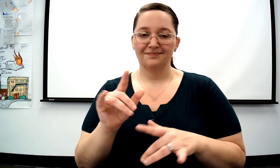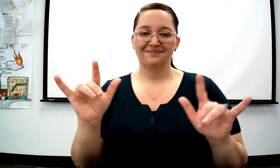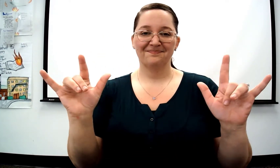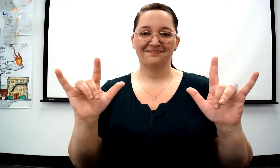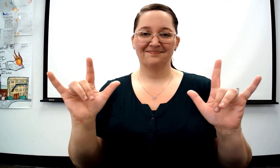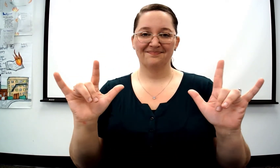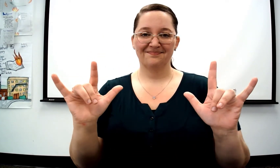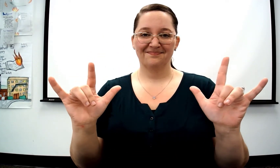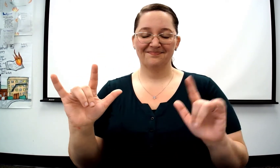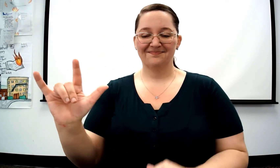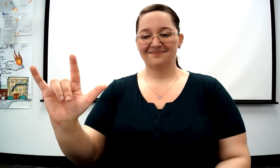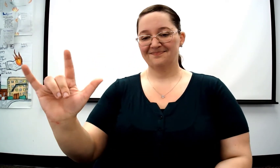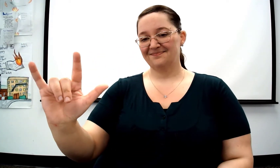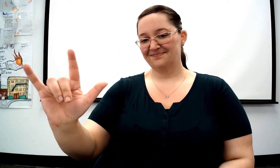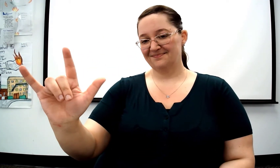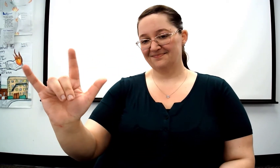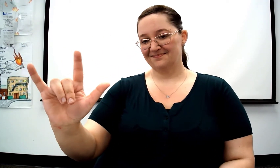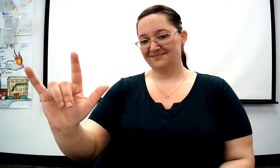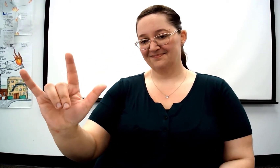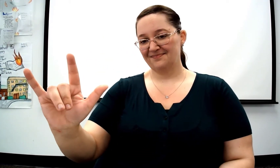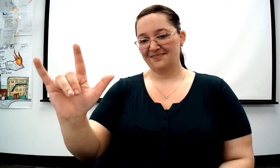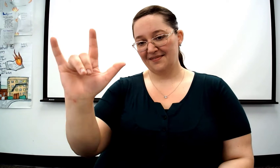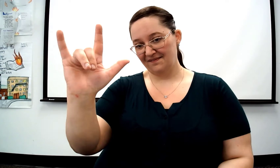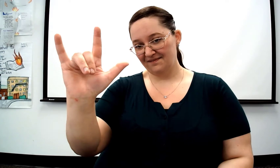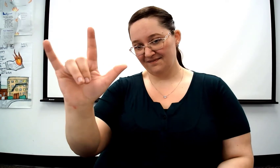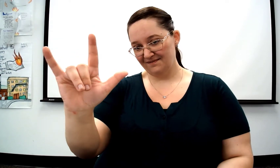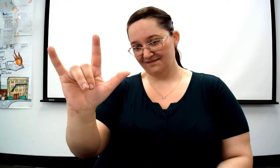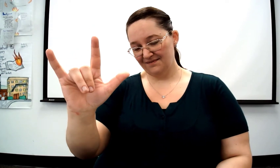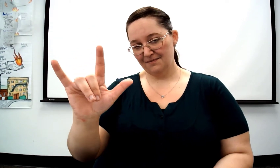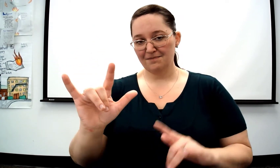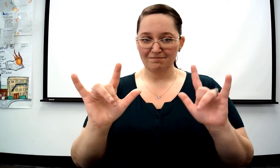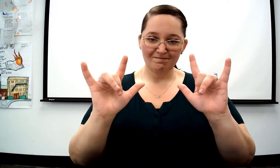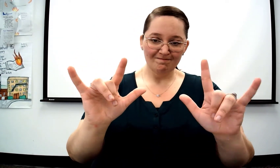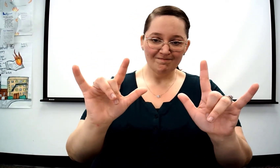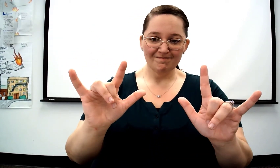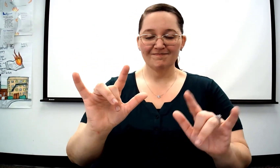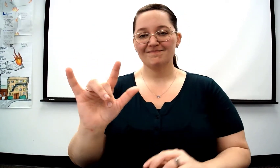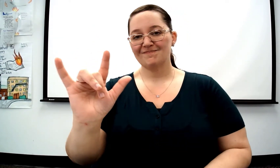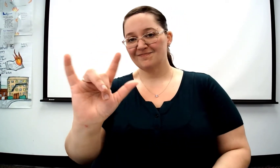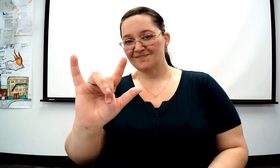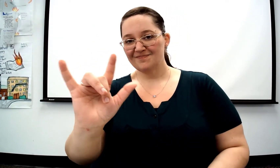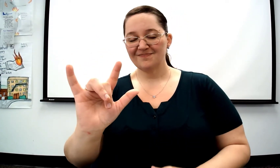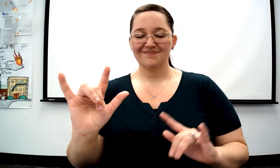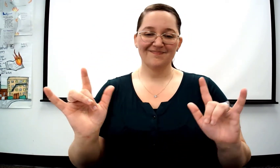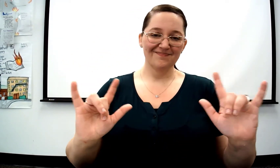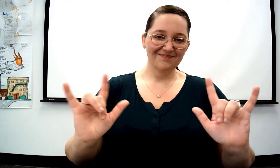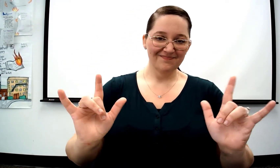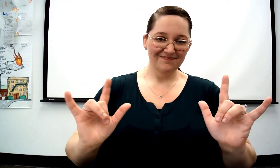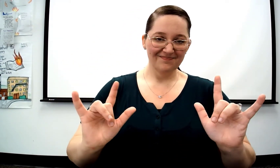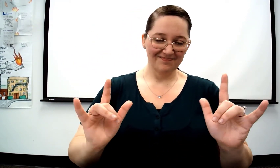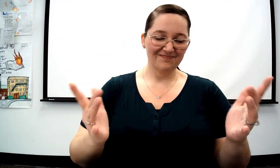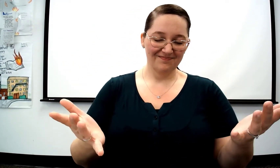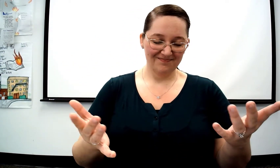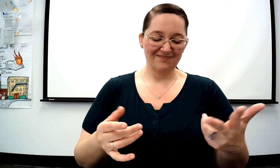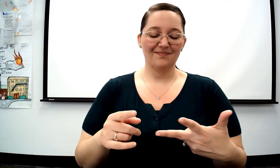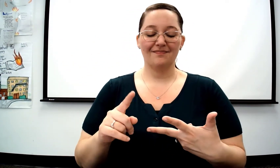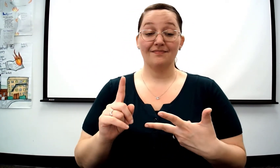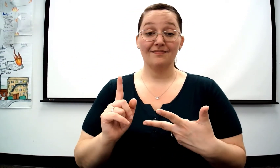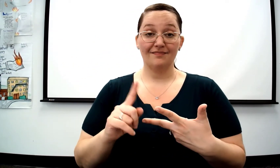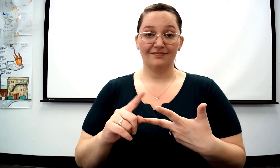am sure. It's this hand shape, the I love you hand shape, I, L, and Y. You can shake it, you can push. That's